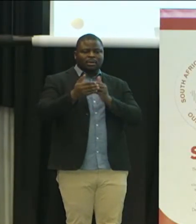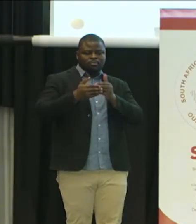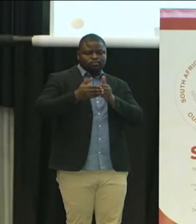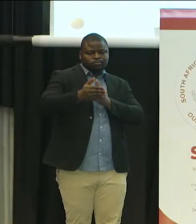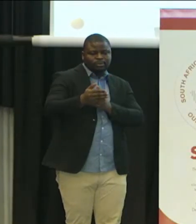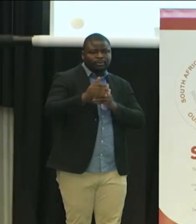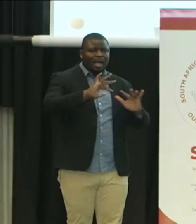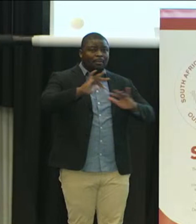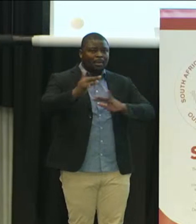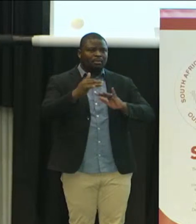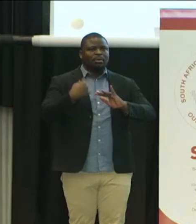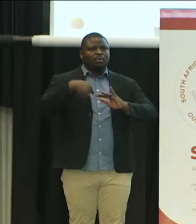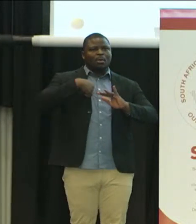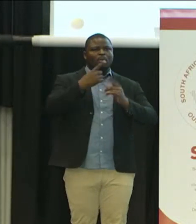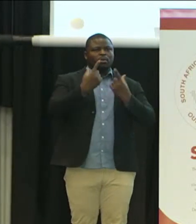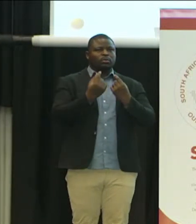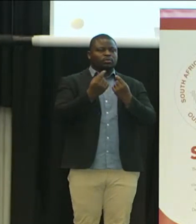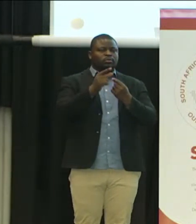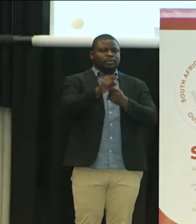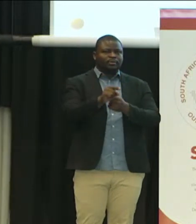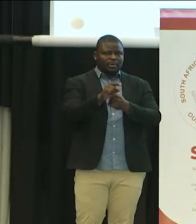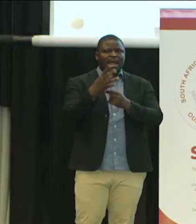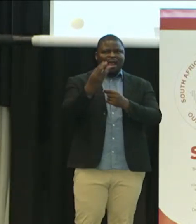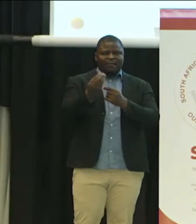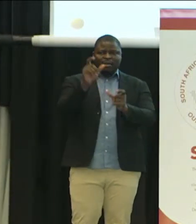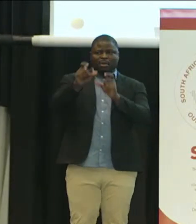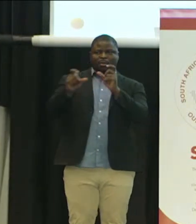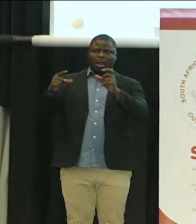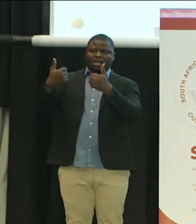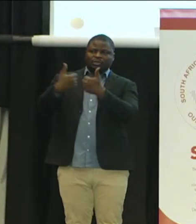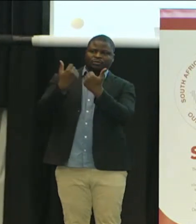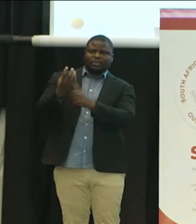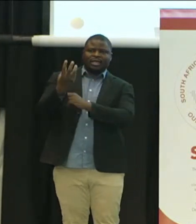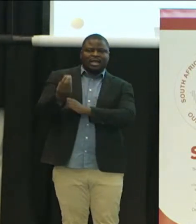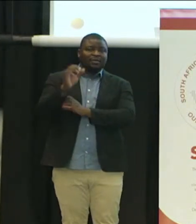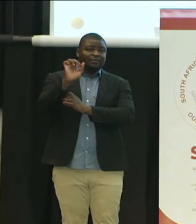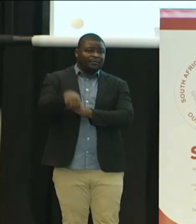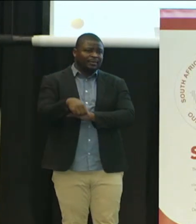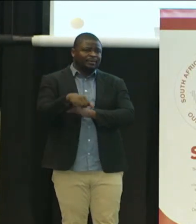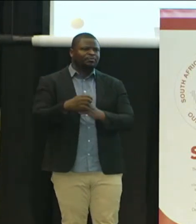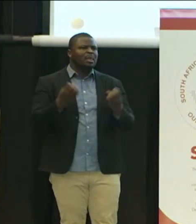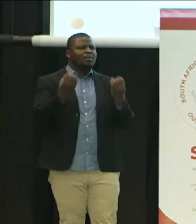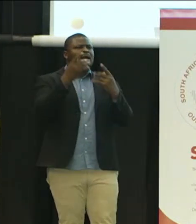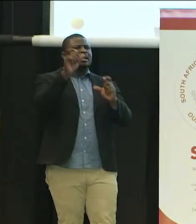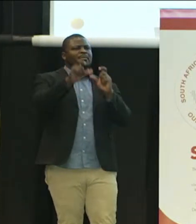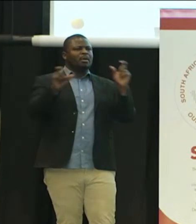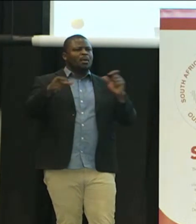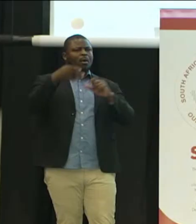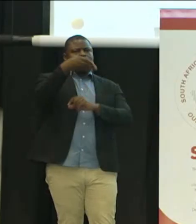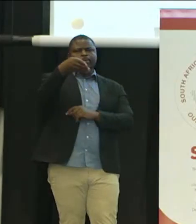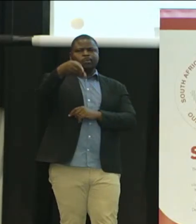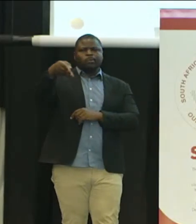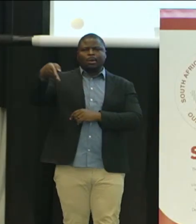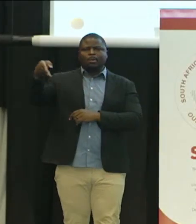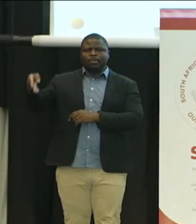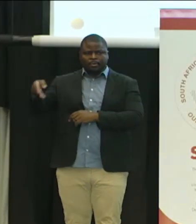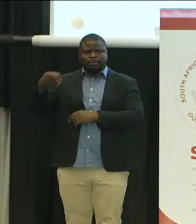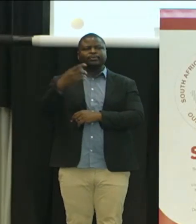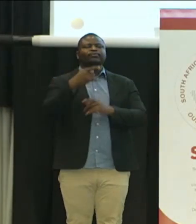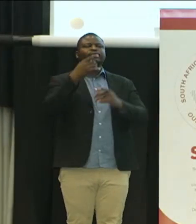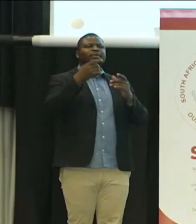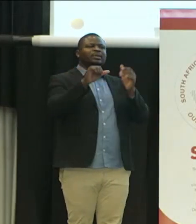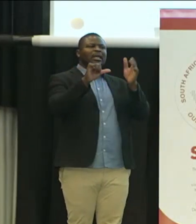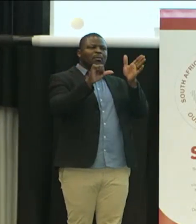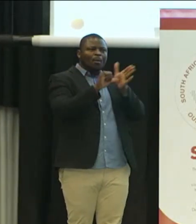epidemics that is faced by the key population. Most of my colleagues, they have mentioned this